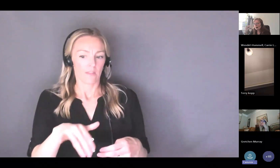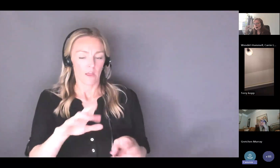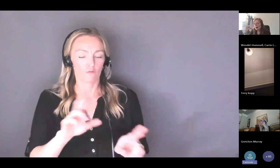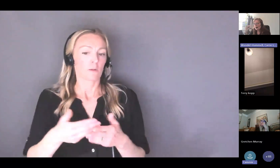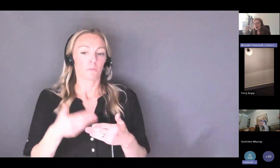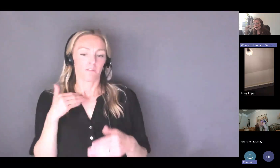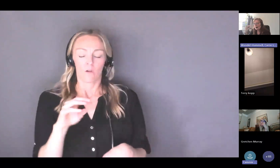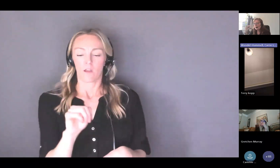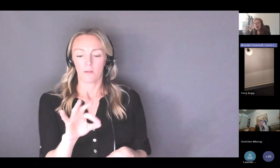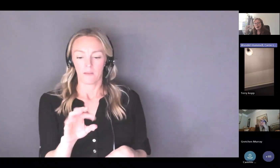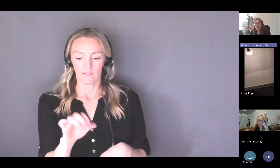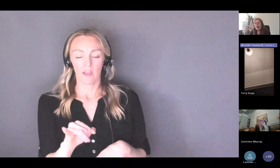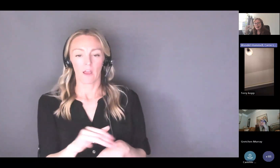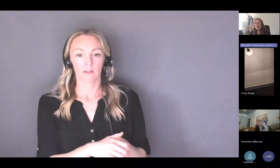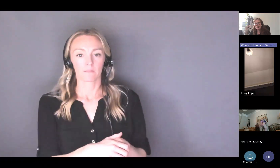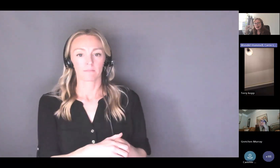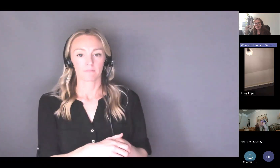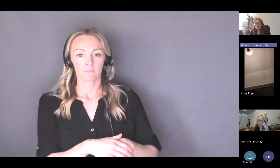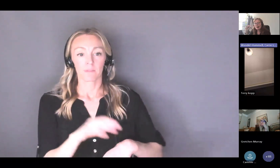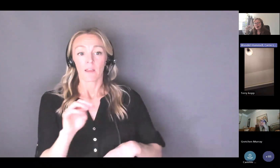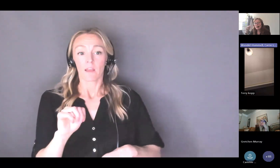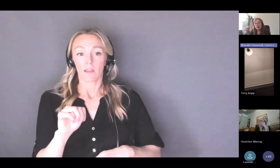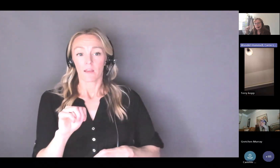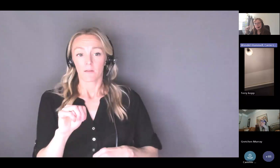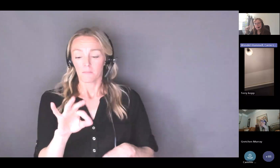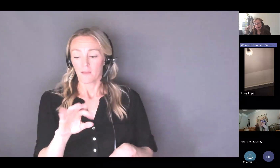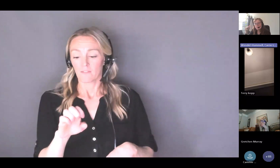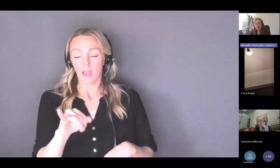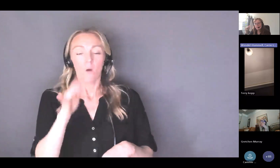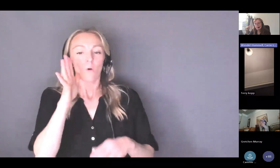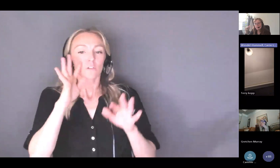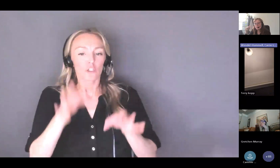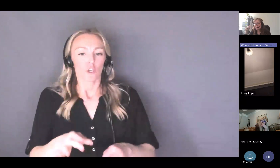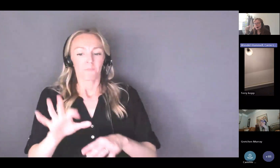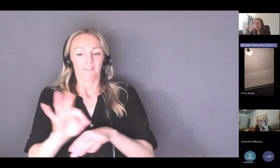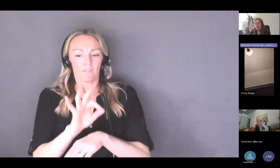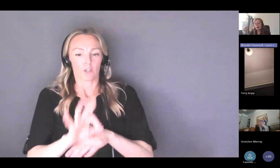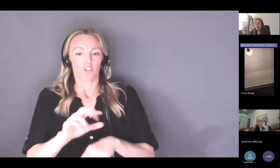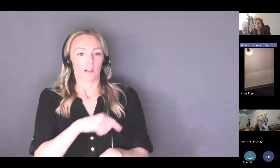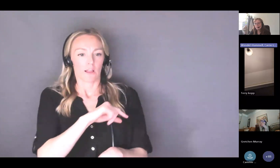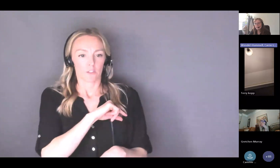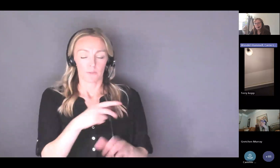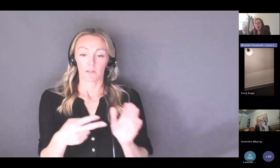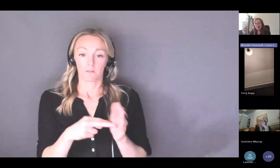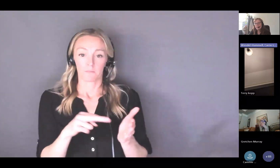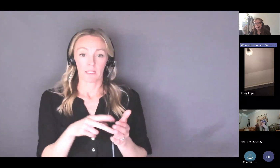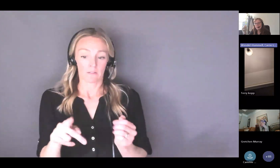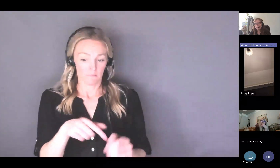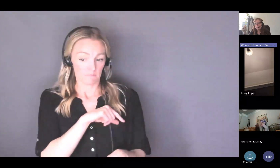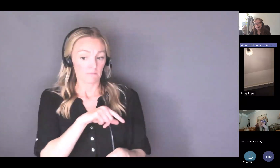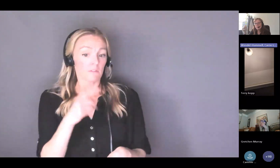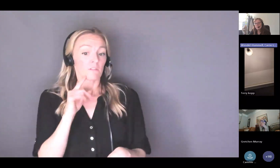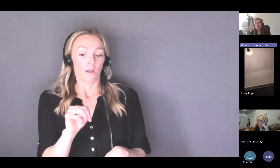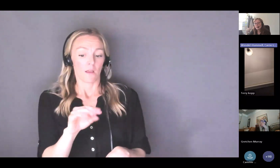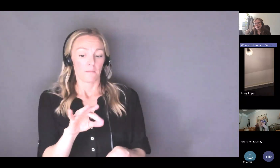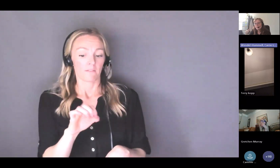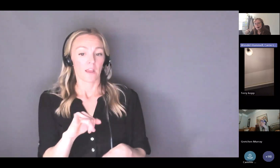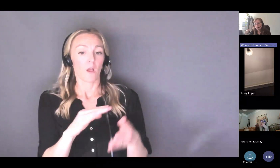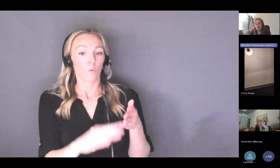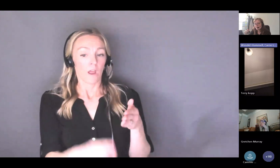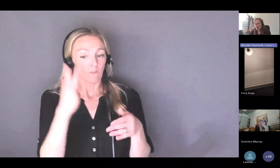you. Okay. The MFEI determines functional eligibility, which means that you're eligible for the MFEI waiver because you